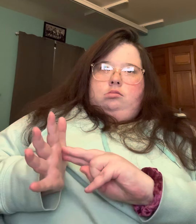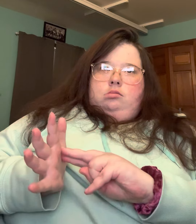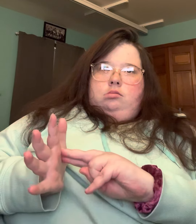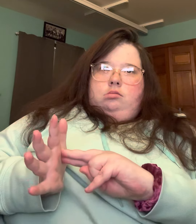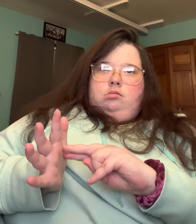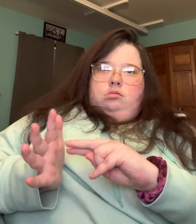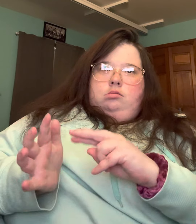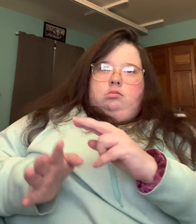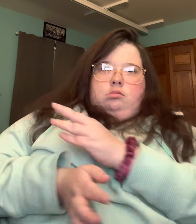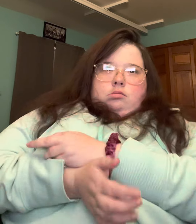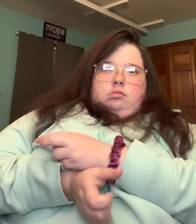So,